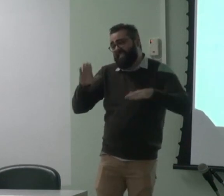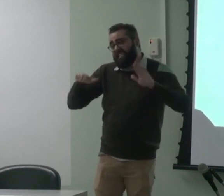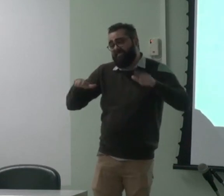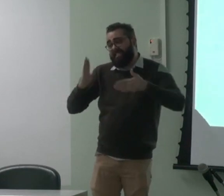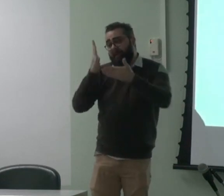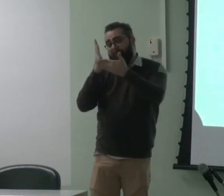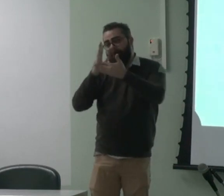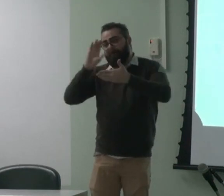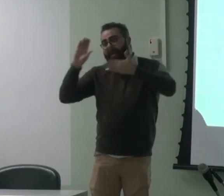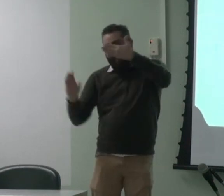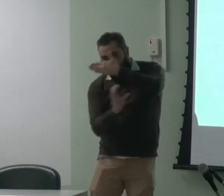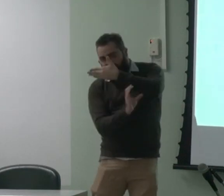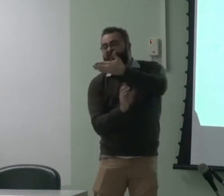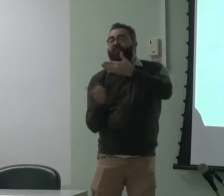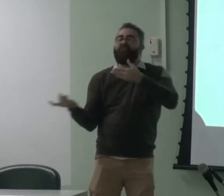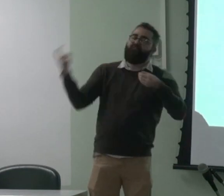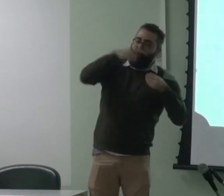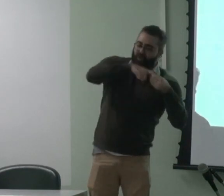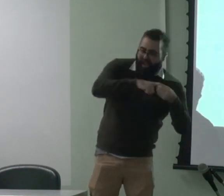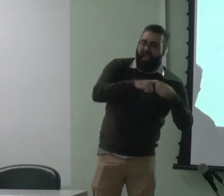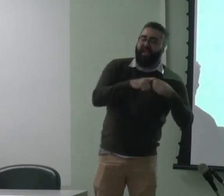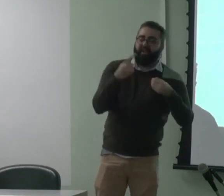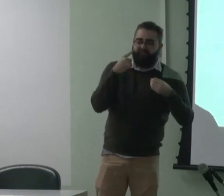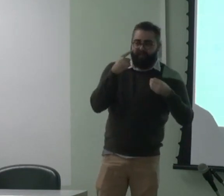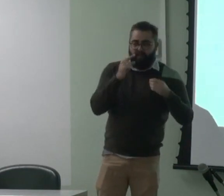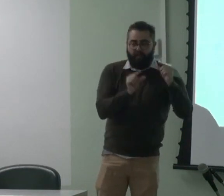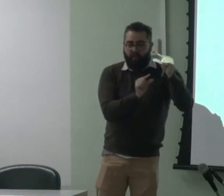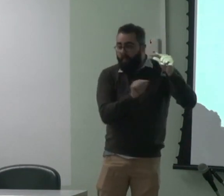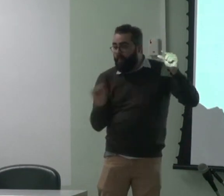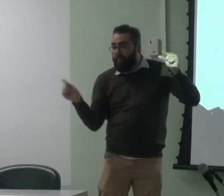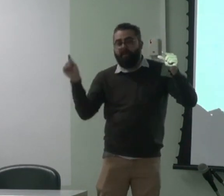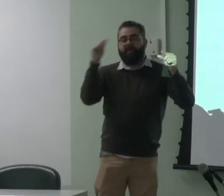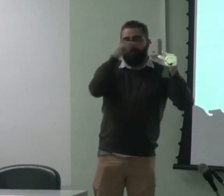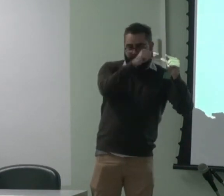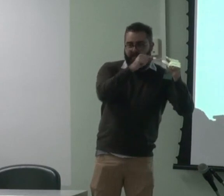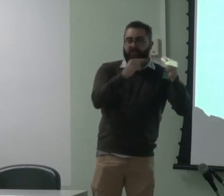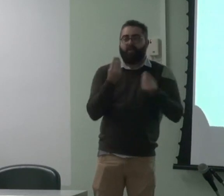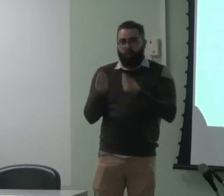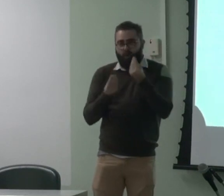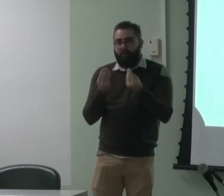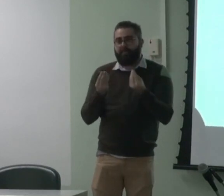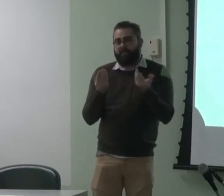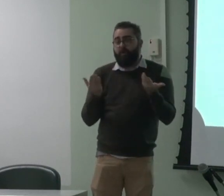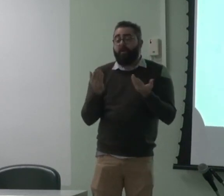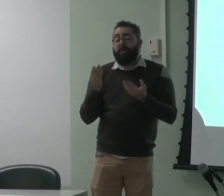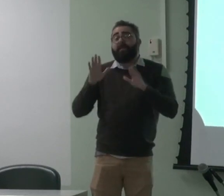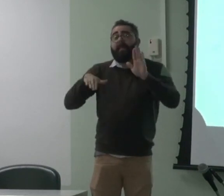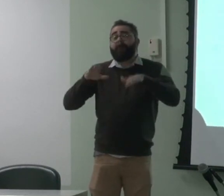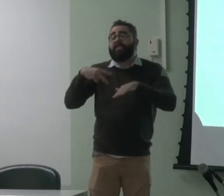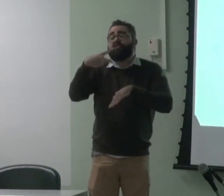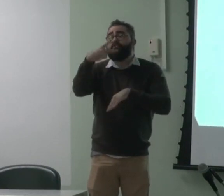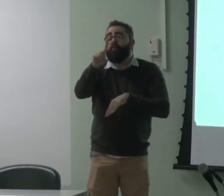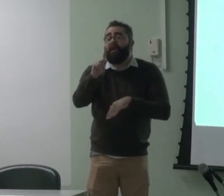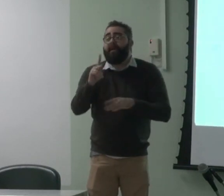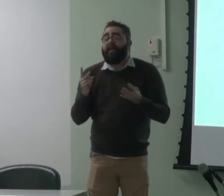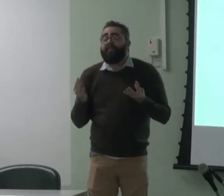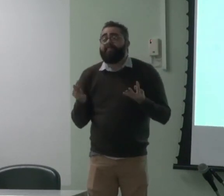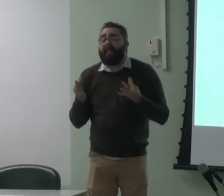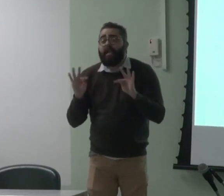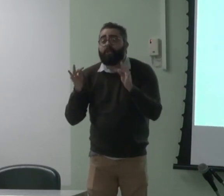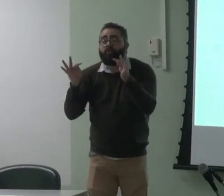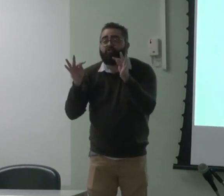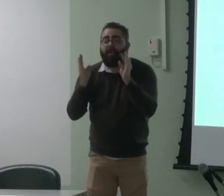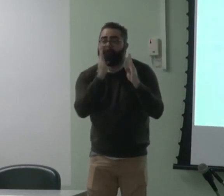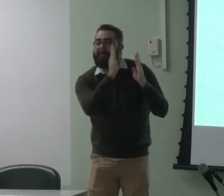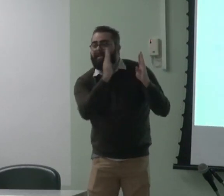And so it's difficult actually even for the automatic parsing tools that we have. So unfortunately, I think